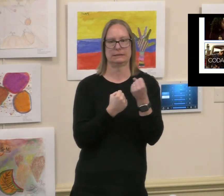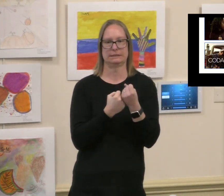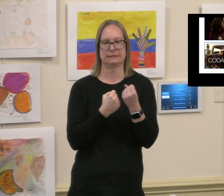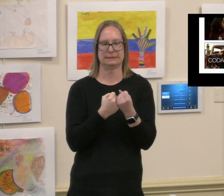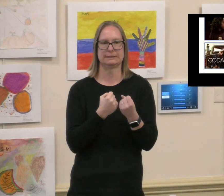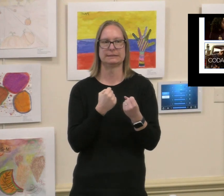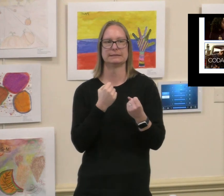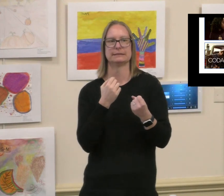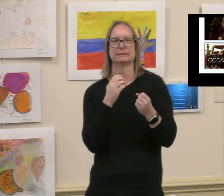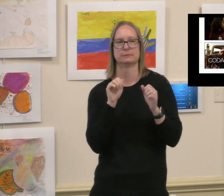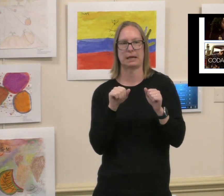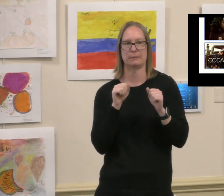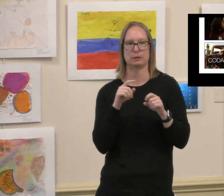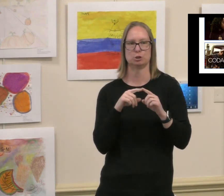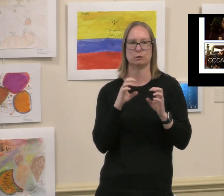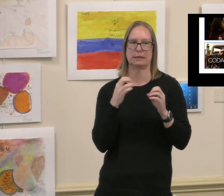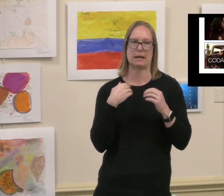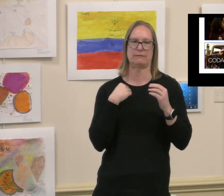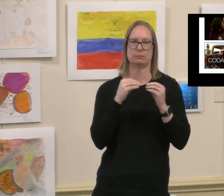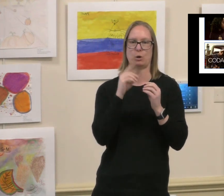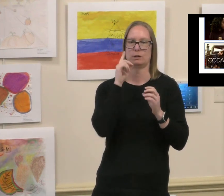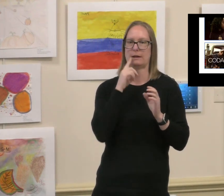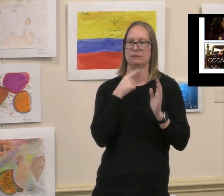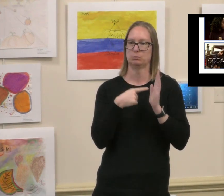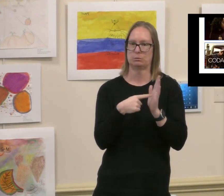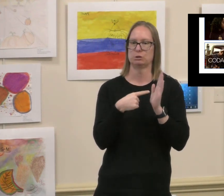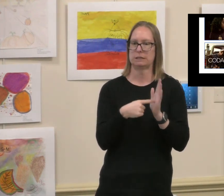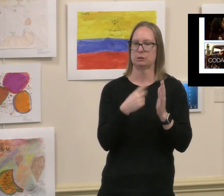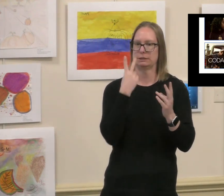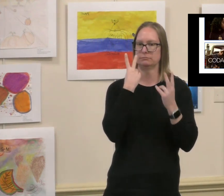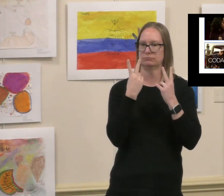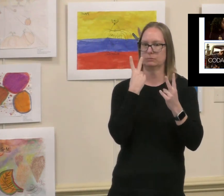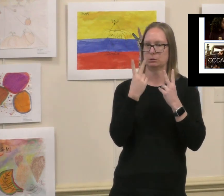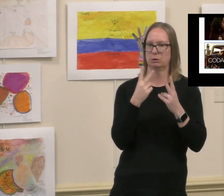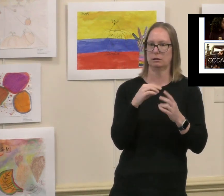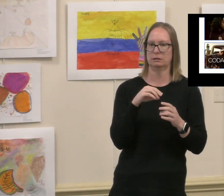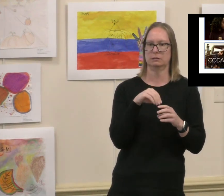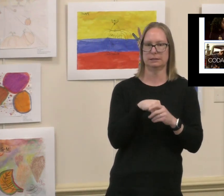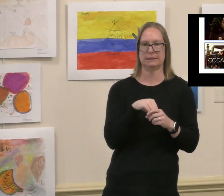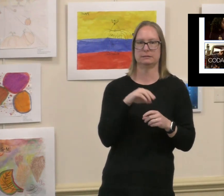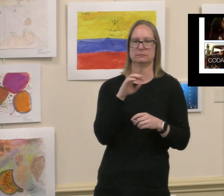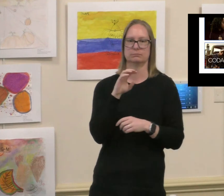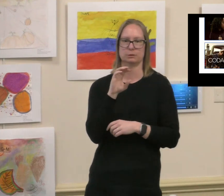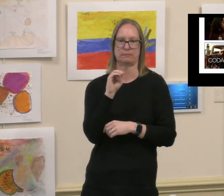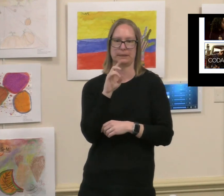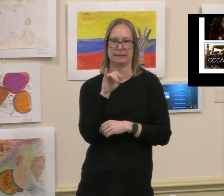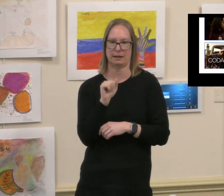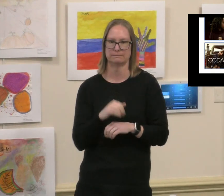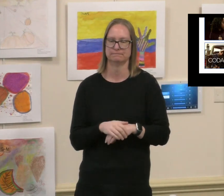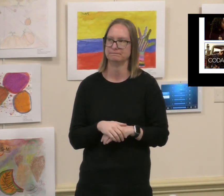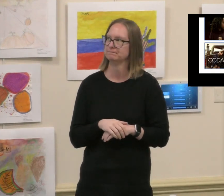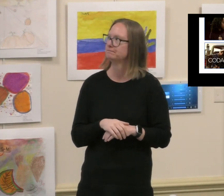But we have advocated for more equal representation, to have deaf people be more visible in the media.